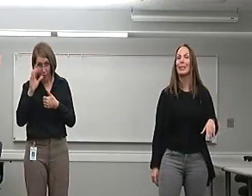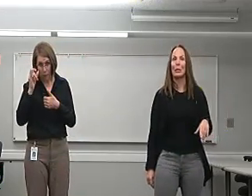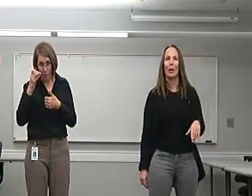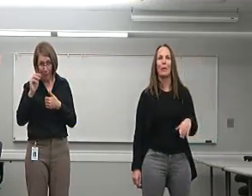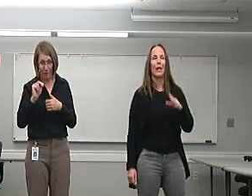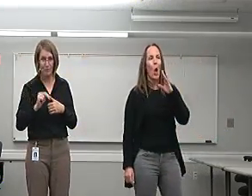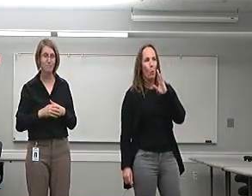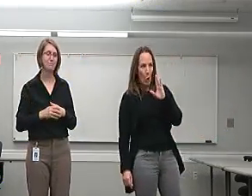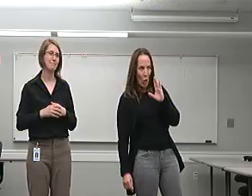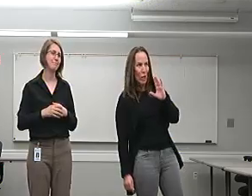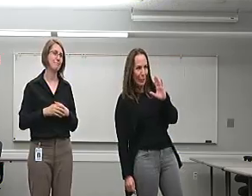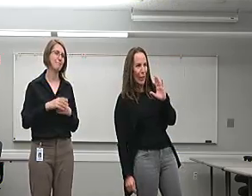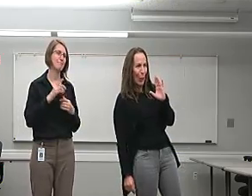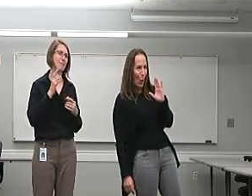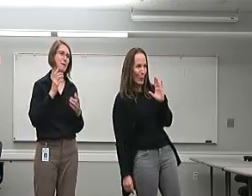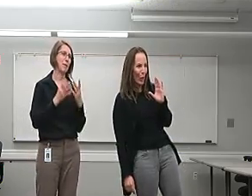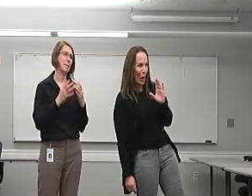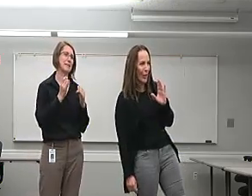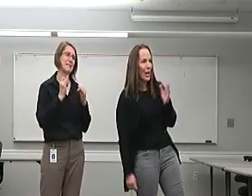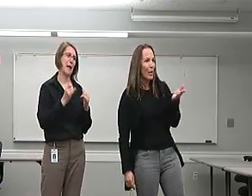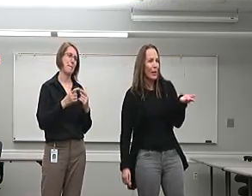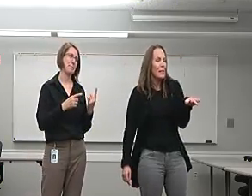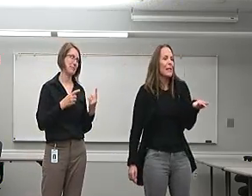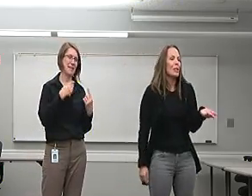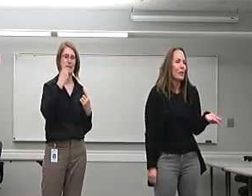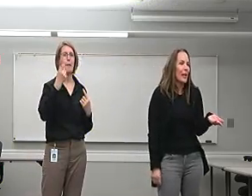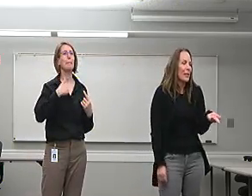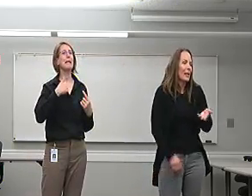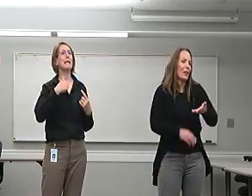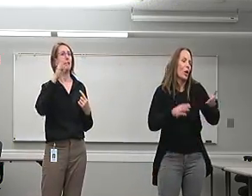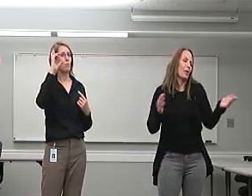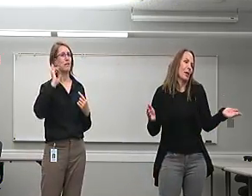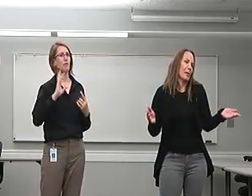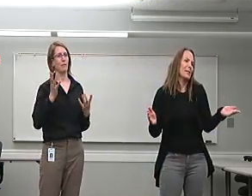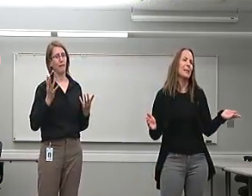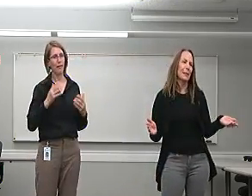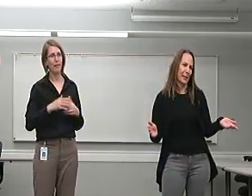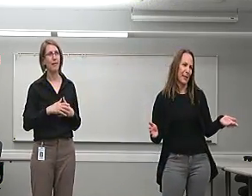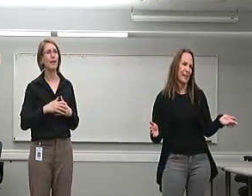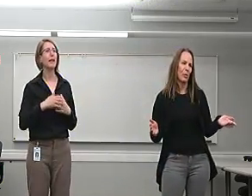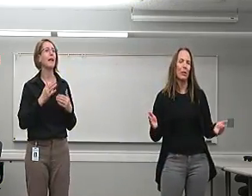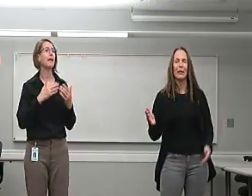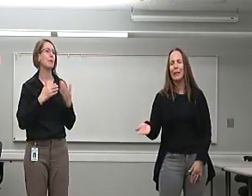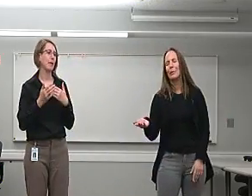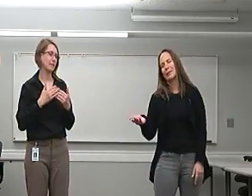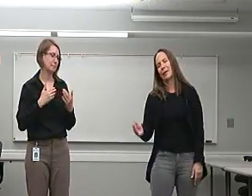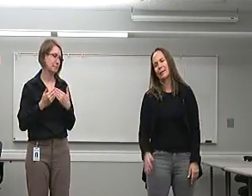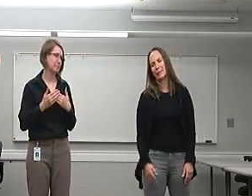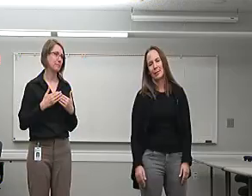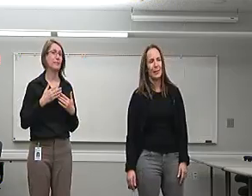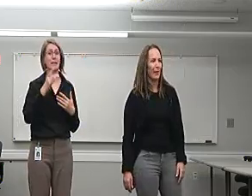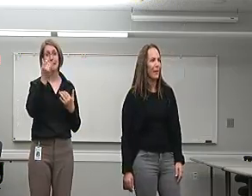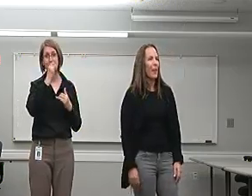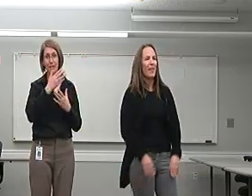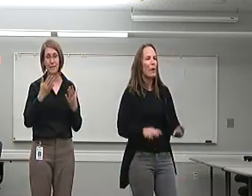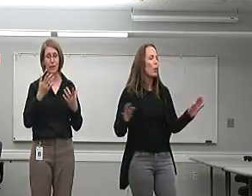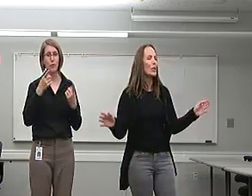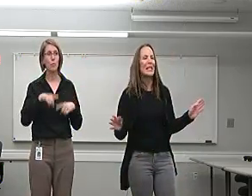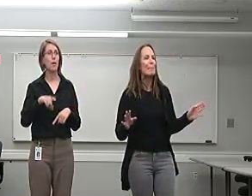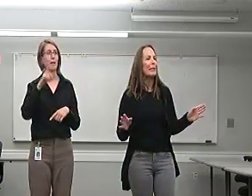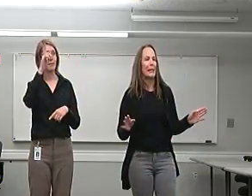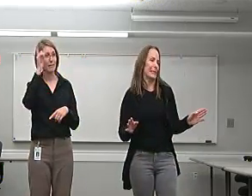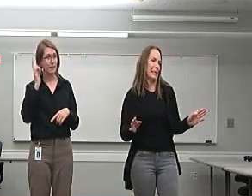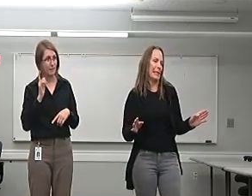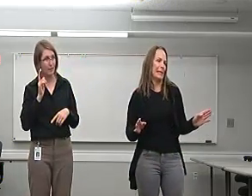pull the Leah Coleman card. Because they didn't even go there. The silly thing is, when Leah was diagnosed as deaf, They weren't implanting